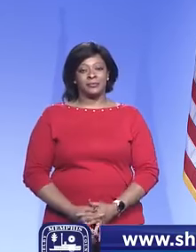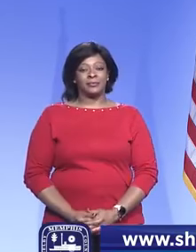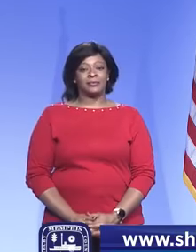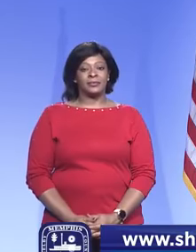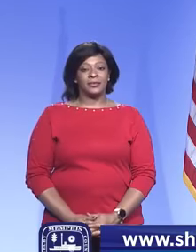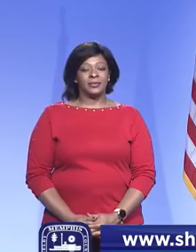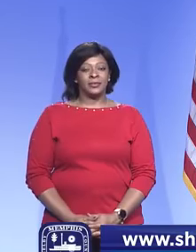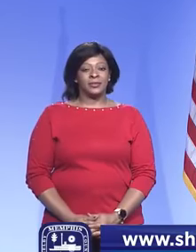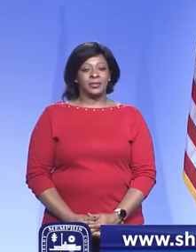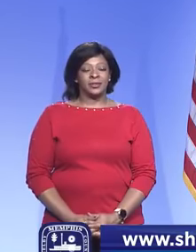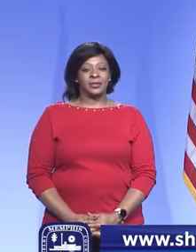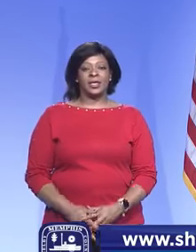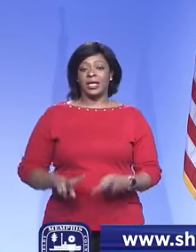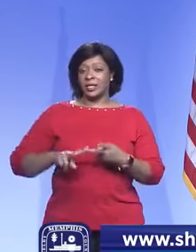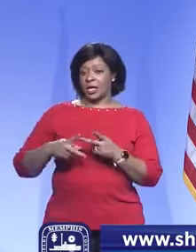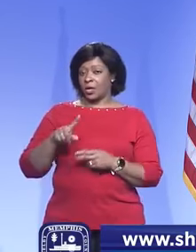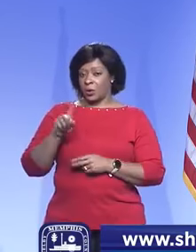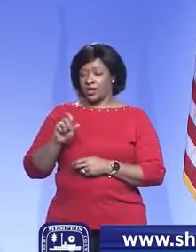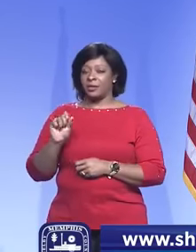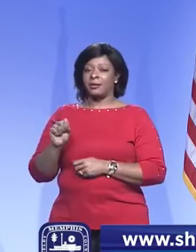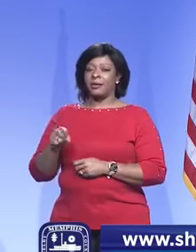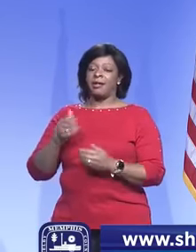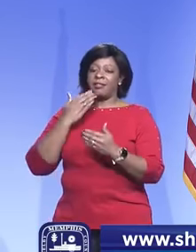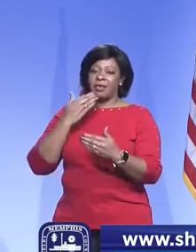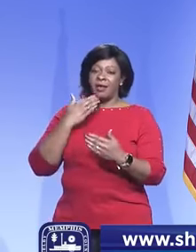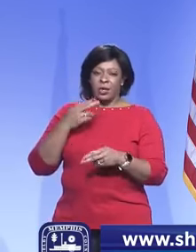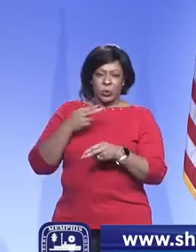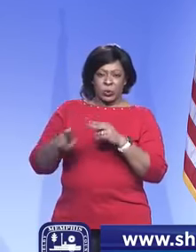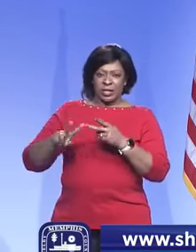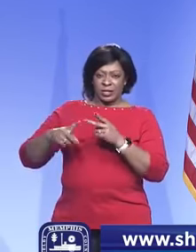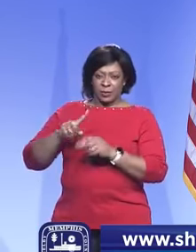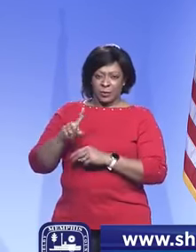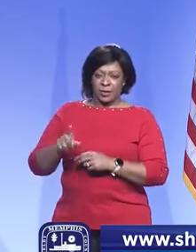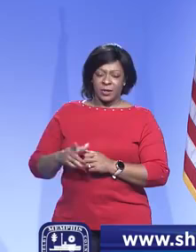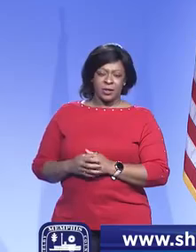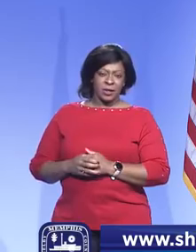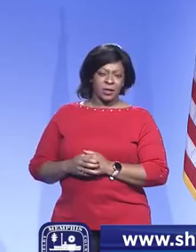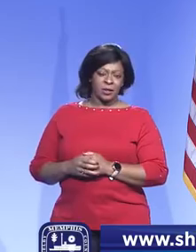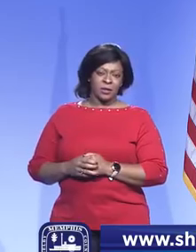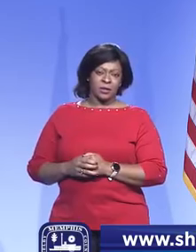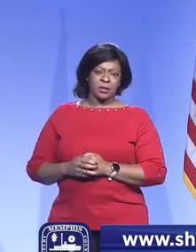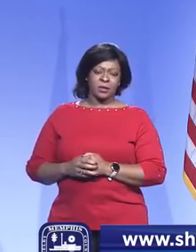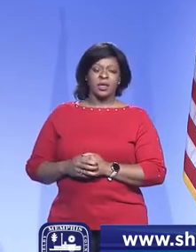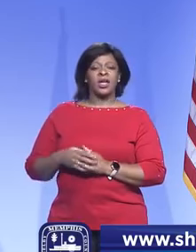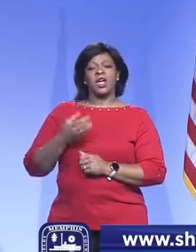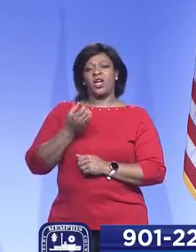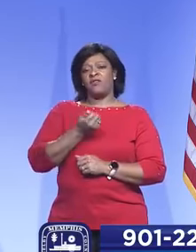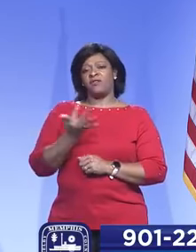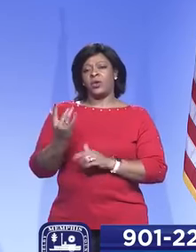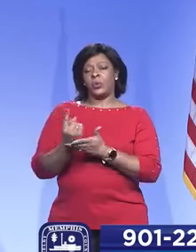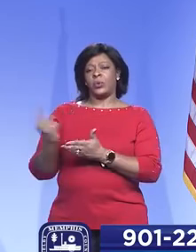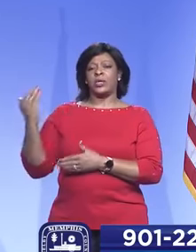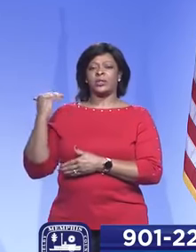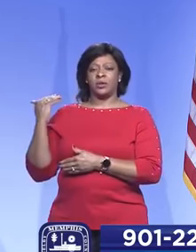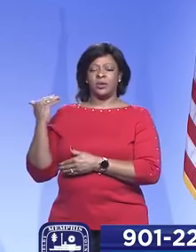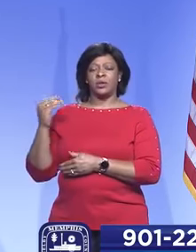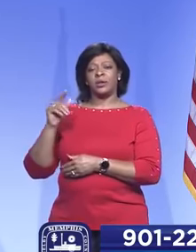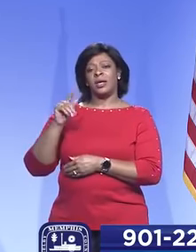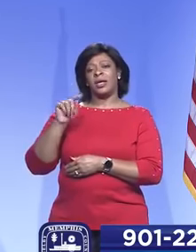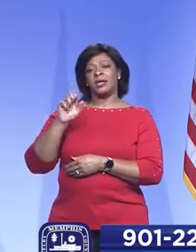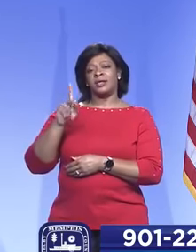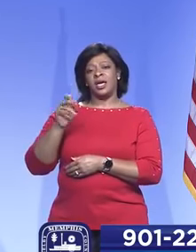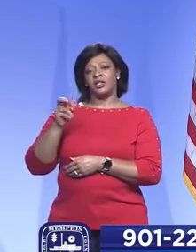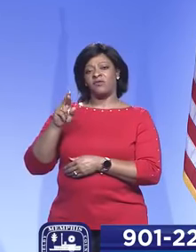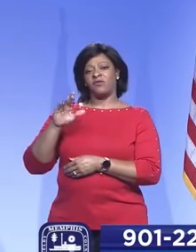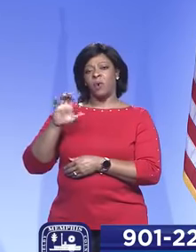Any follow-up questions? Yes, thank you. A quick follow-up. A few weeks ago, the task force members said